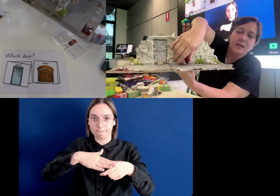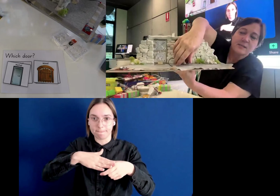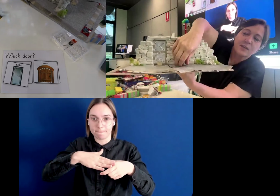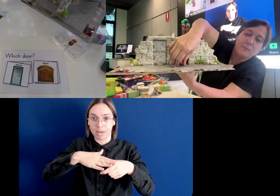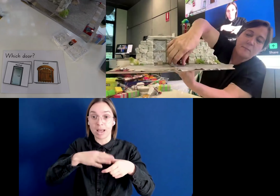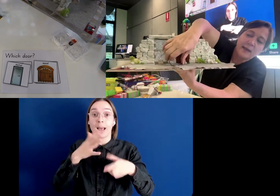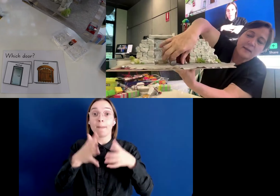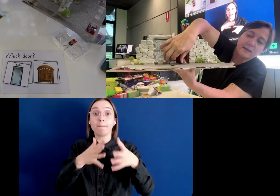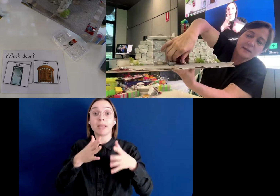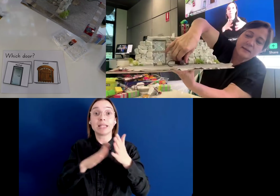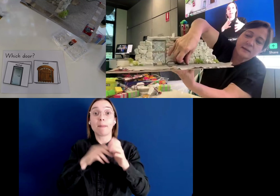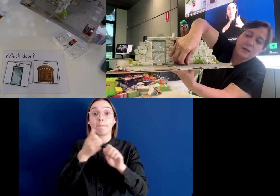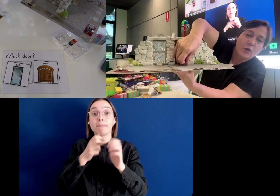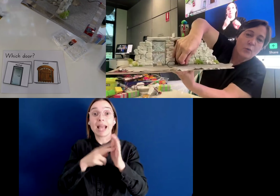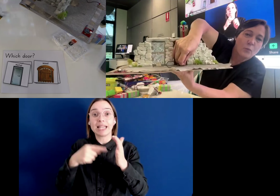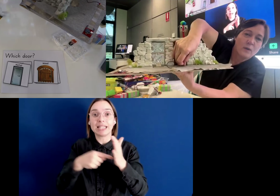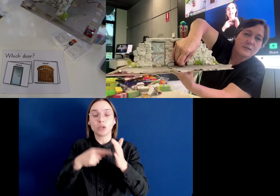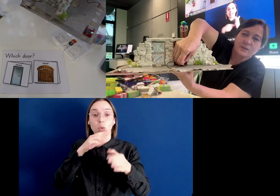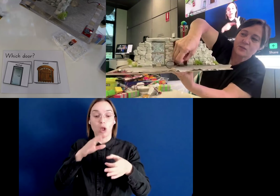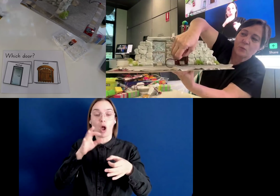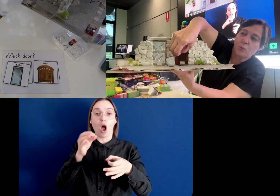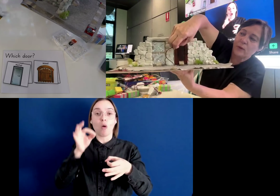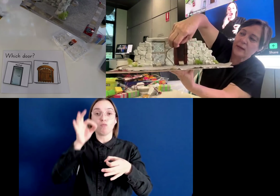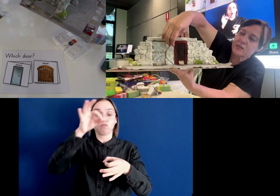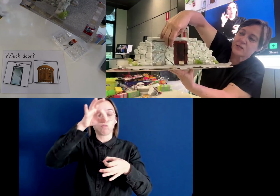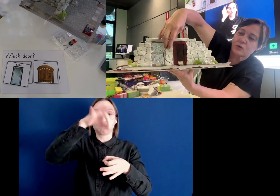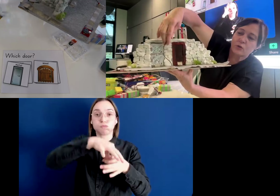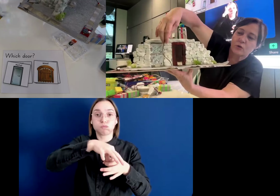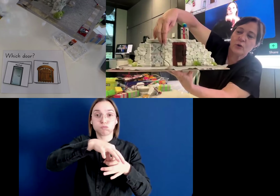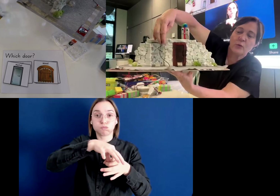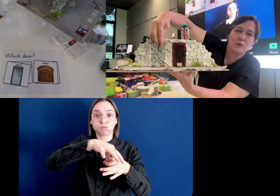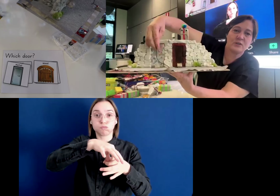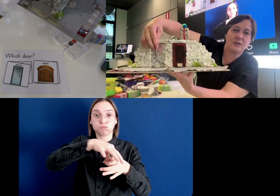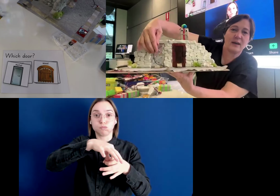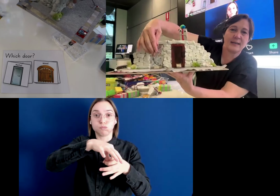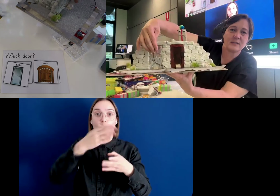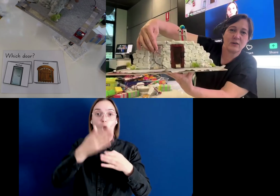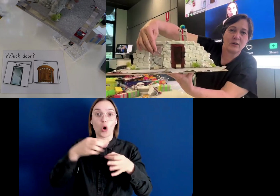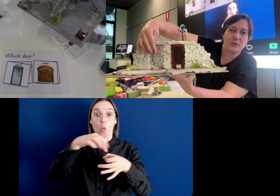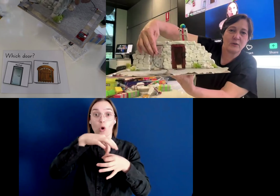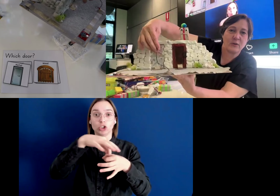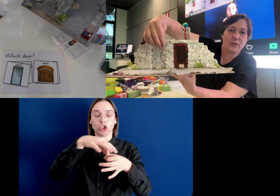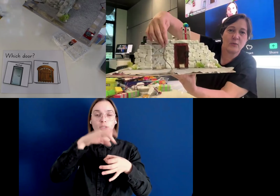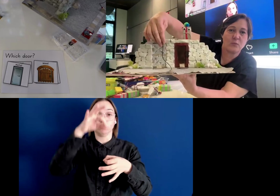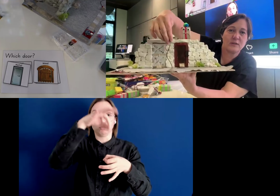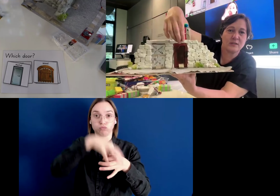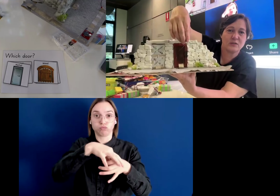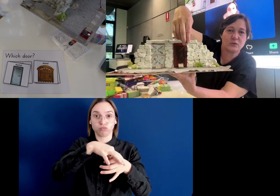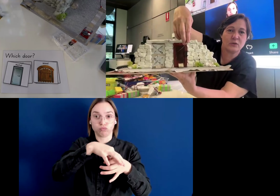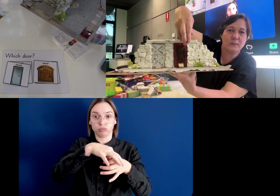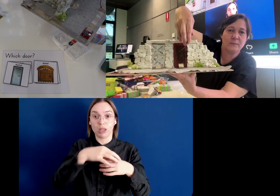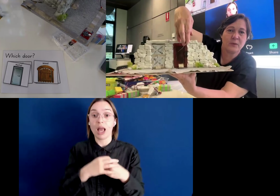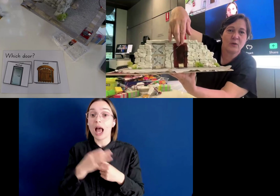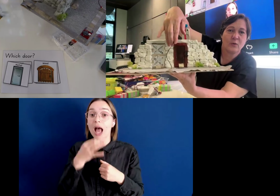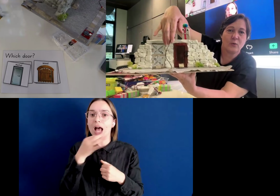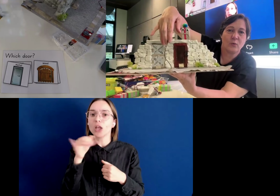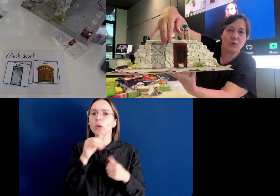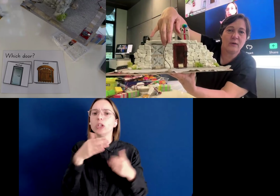right? So the magnet, so it's which door would you like to go through, the wooden